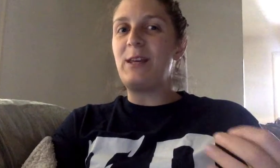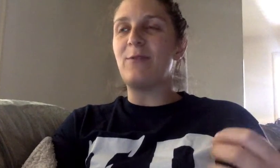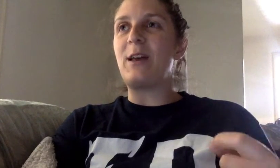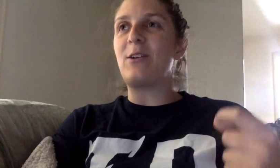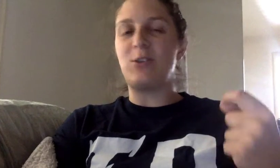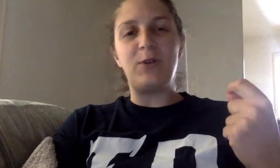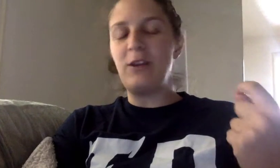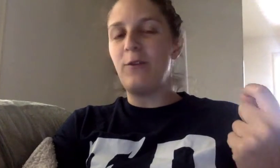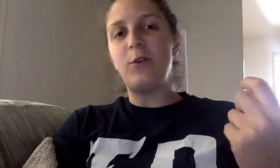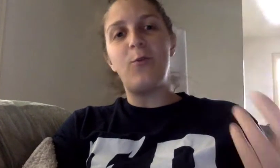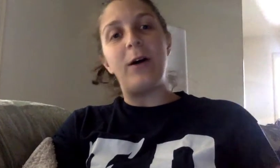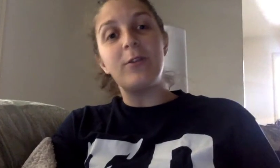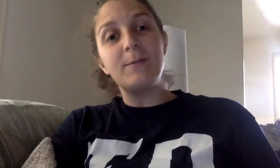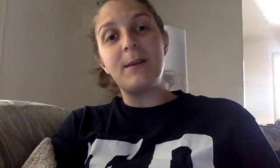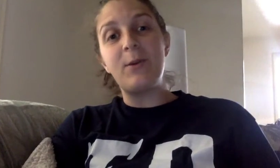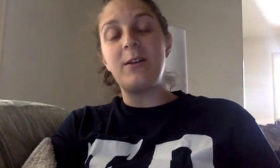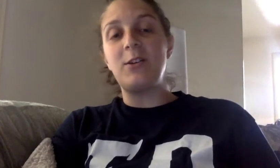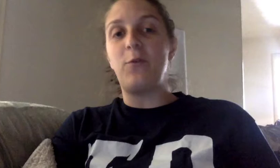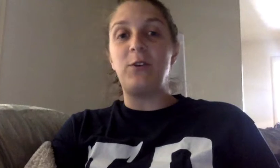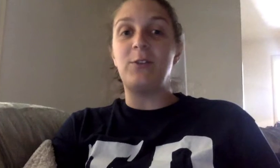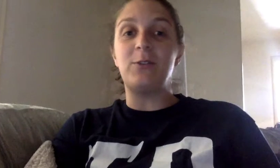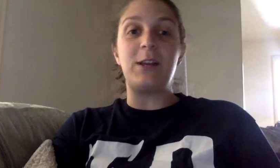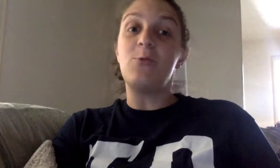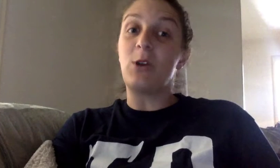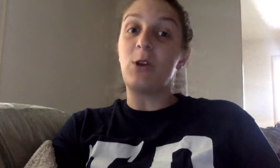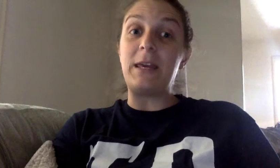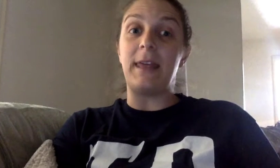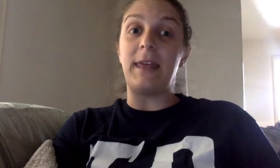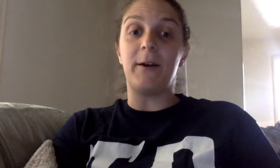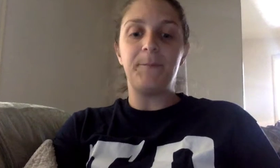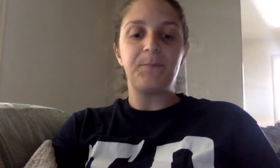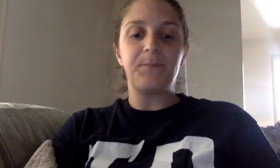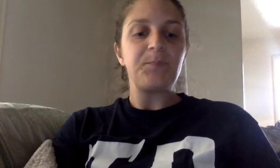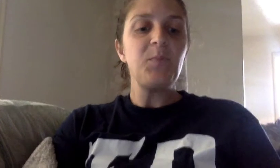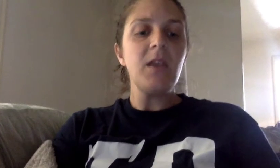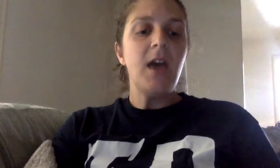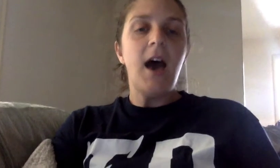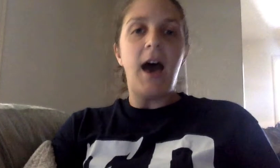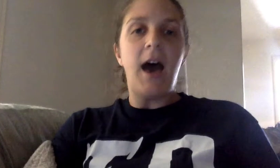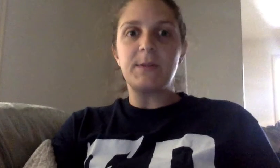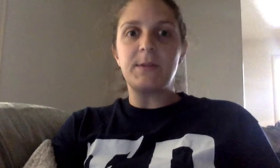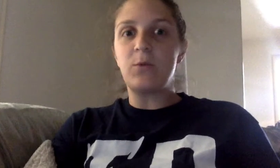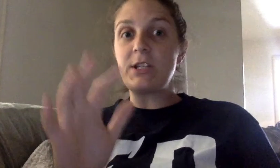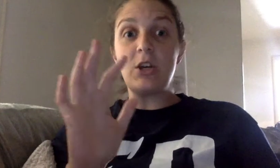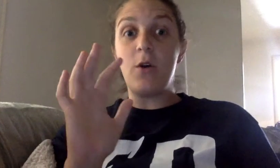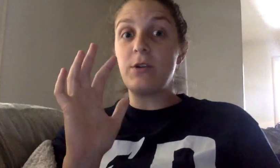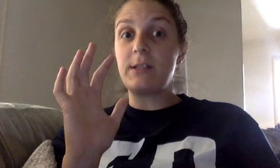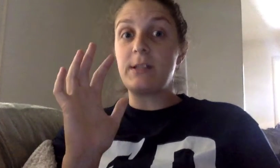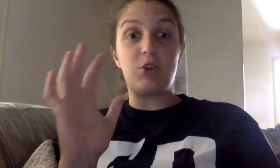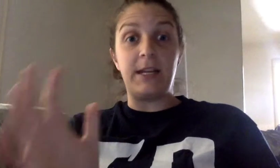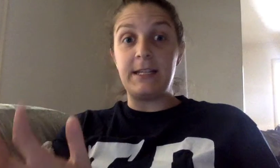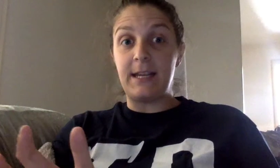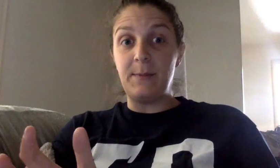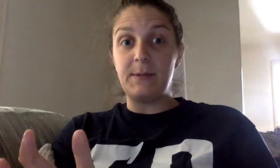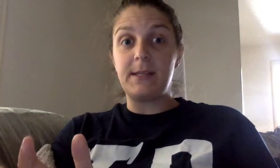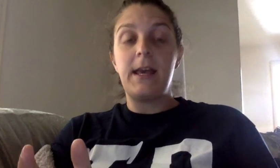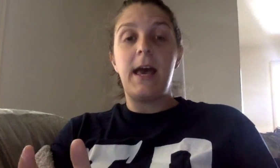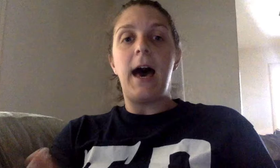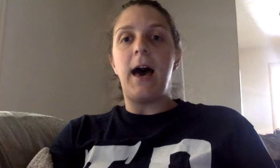of like, when you feel welcome somewhere, you feel like you wanna be there. So we're just going to go over some training tips of